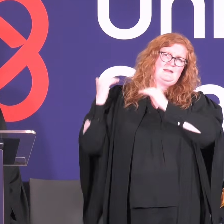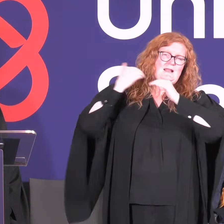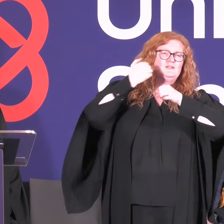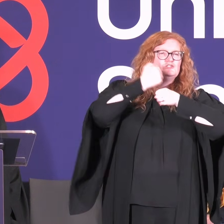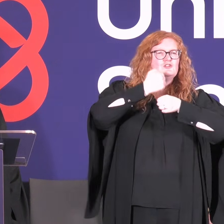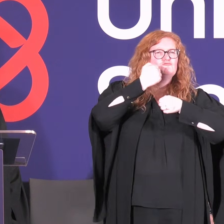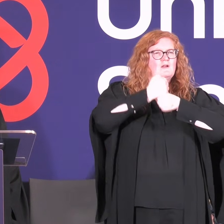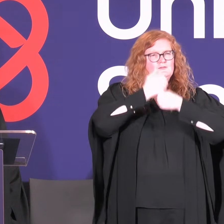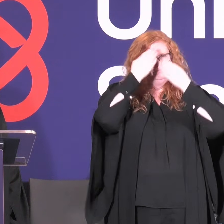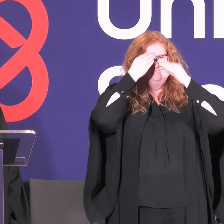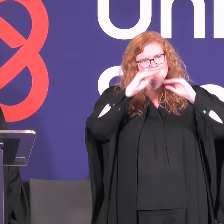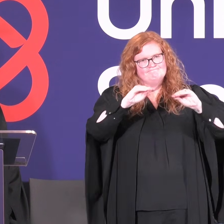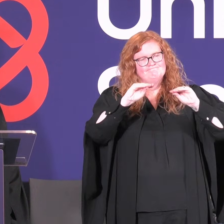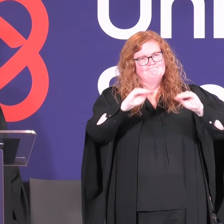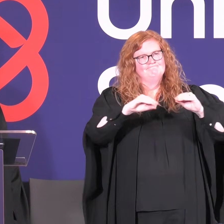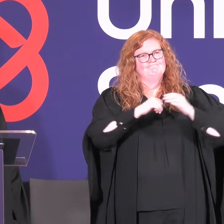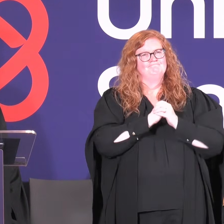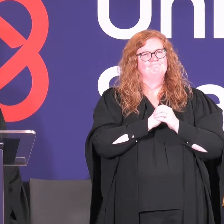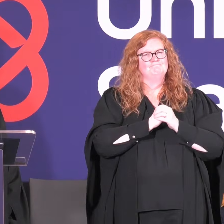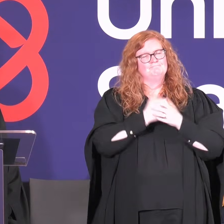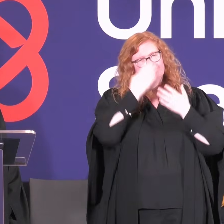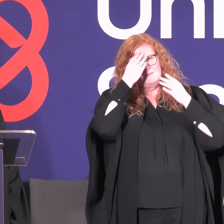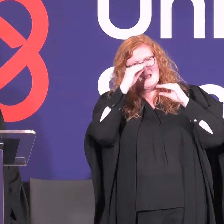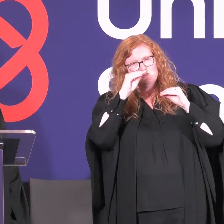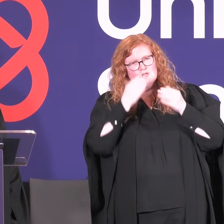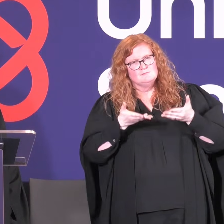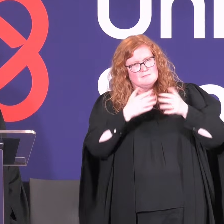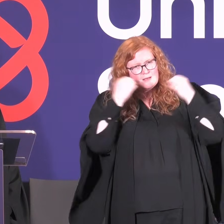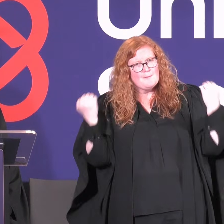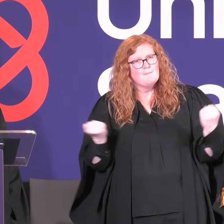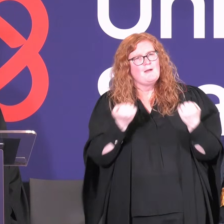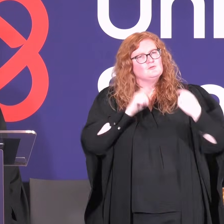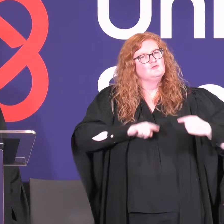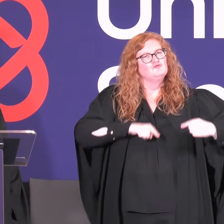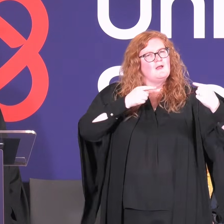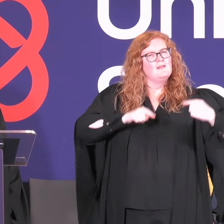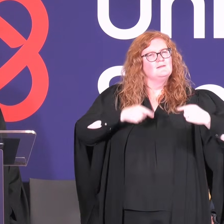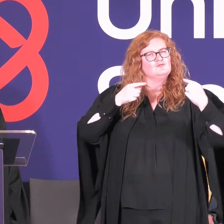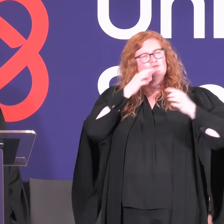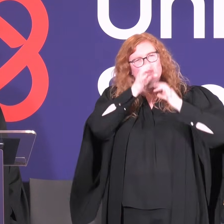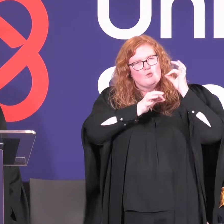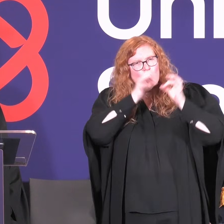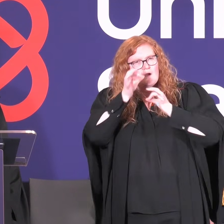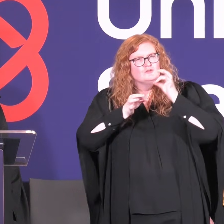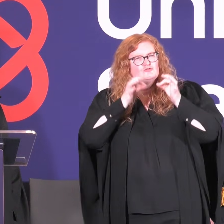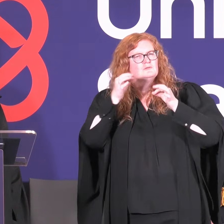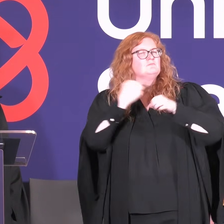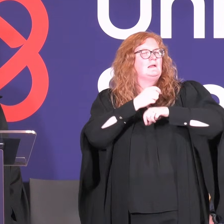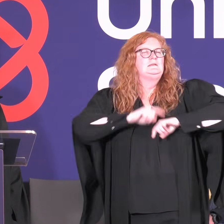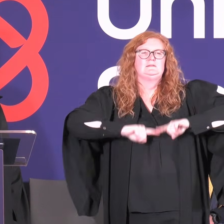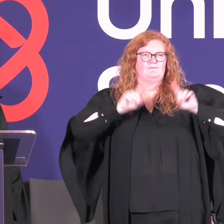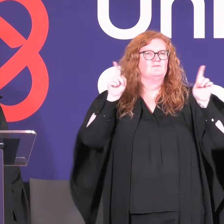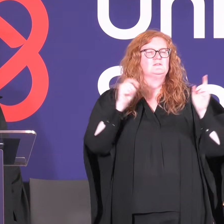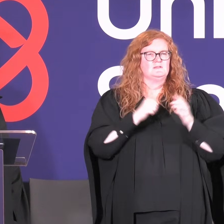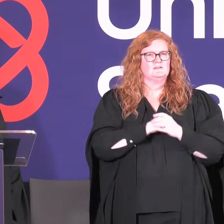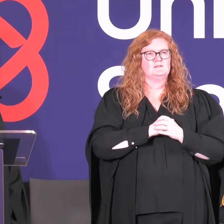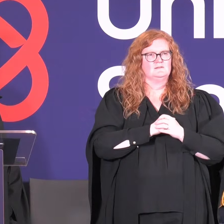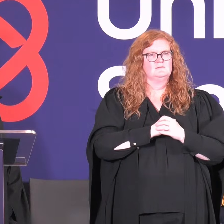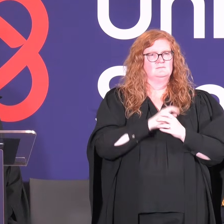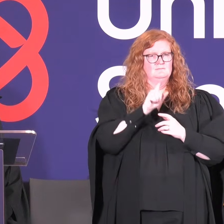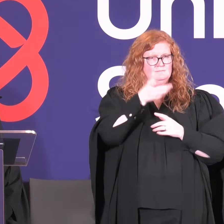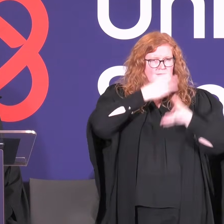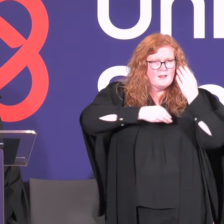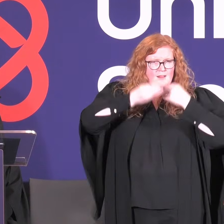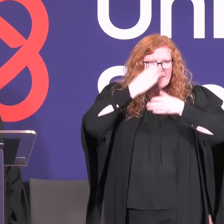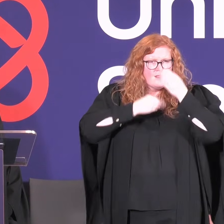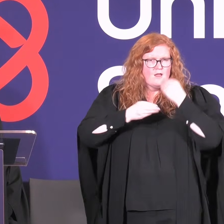education. Education that empowers you to challenge, to question, and to make a difference. You have learned